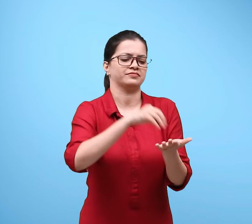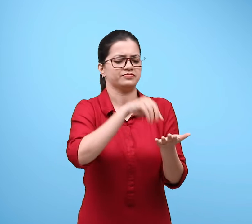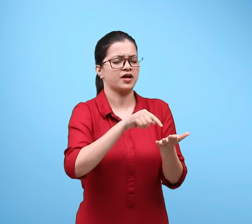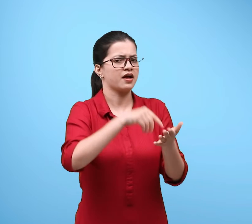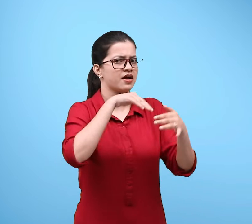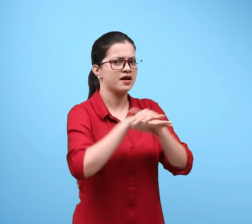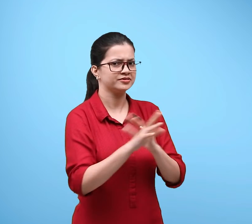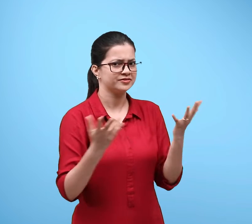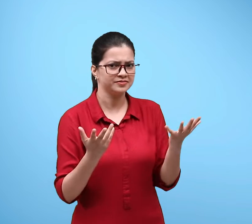such as sugar,